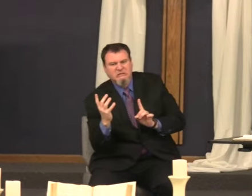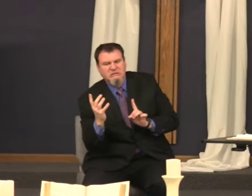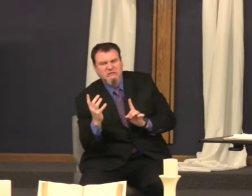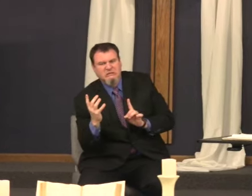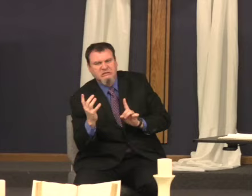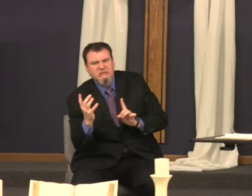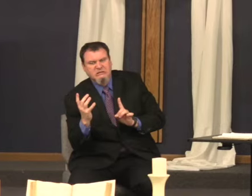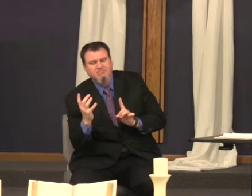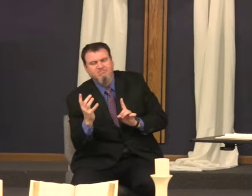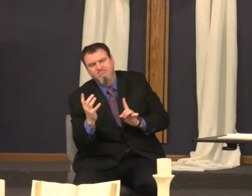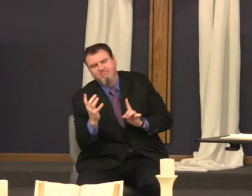They wanted